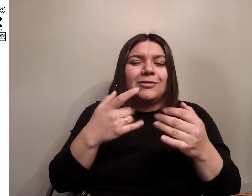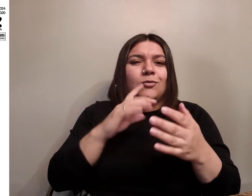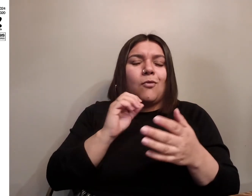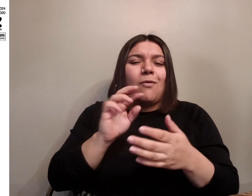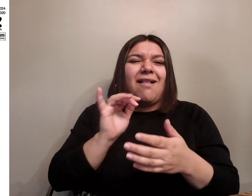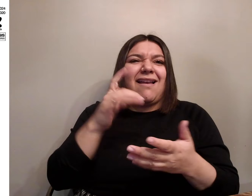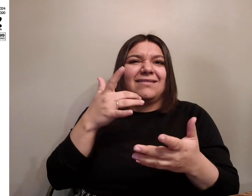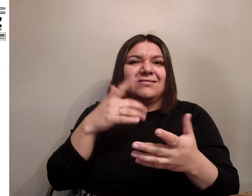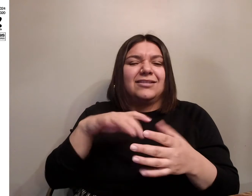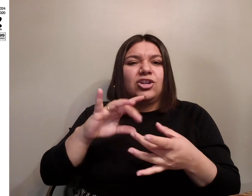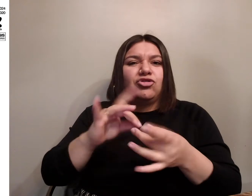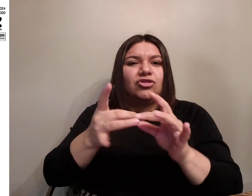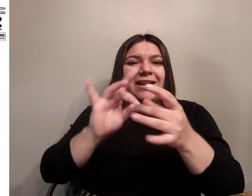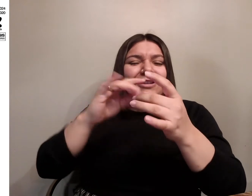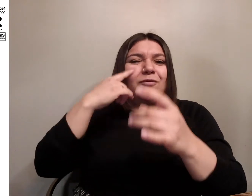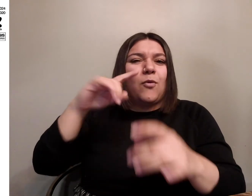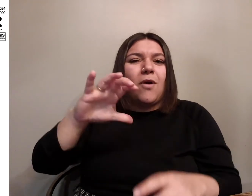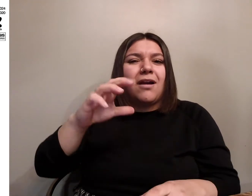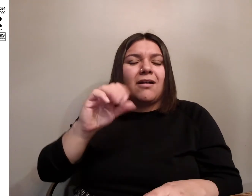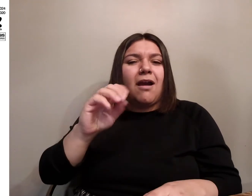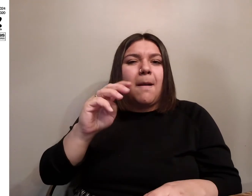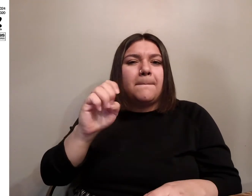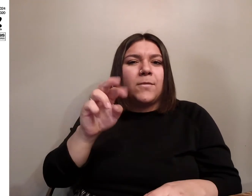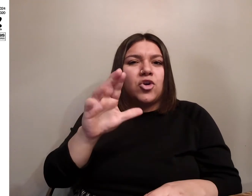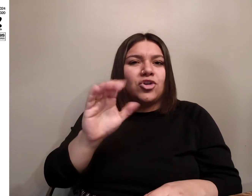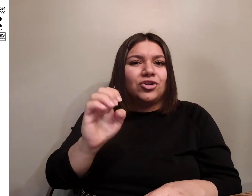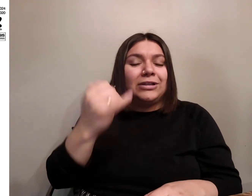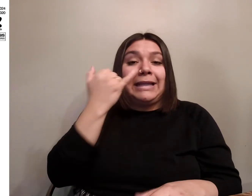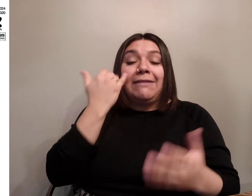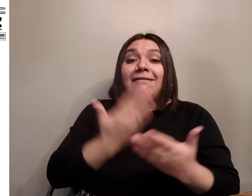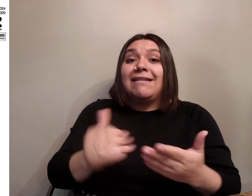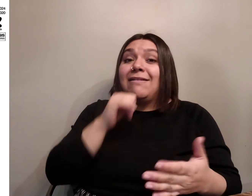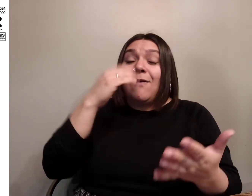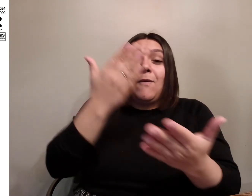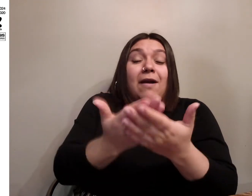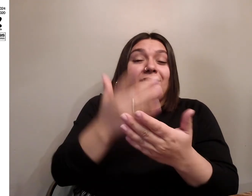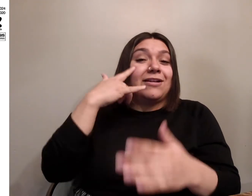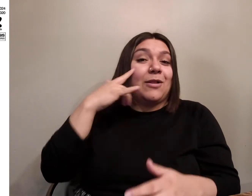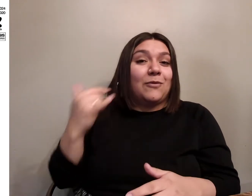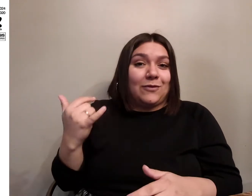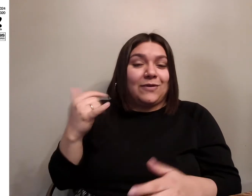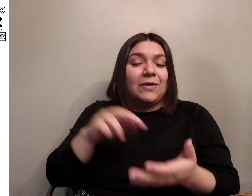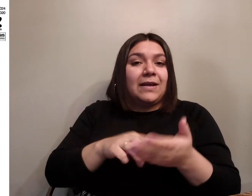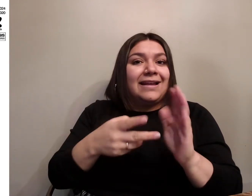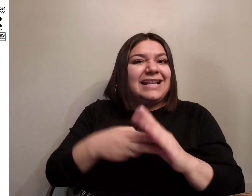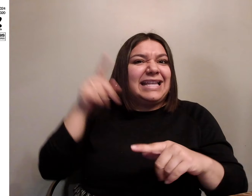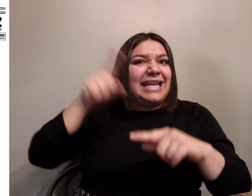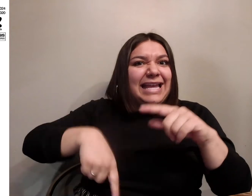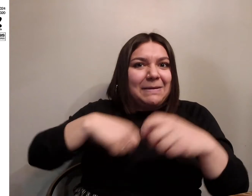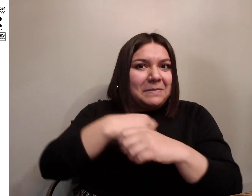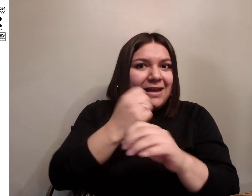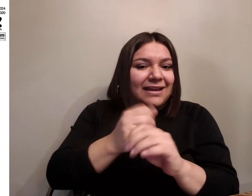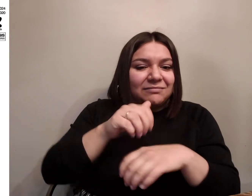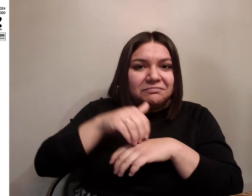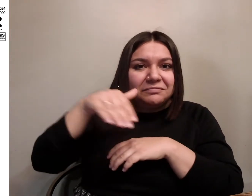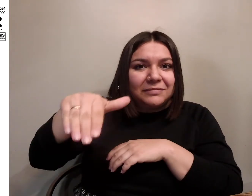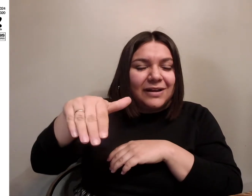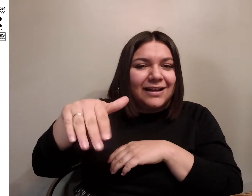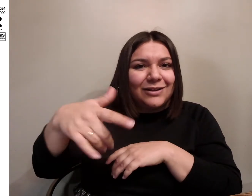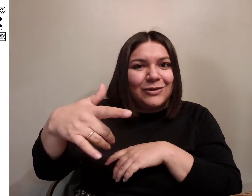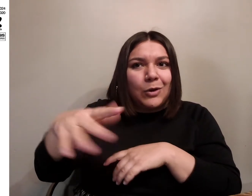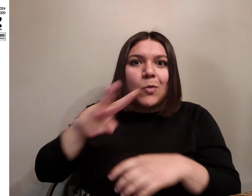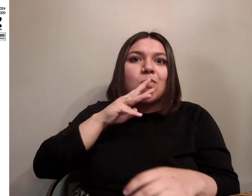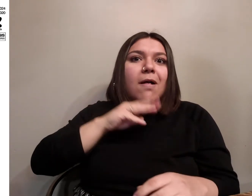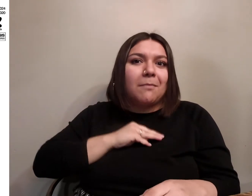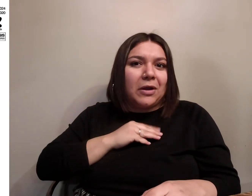lines of sort of chains of commerce, so that if things don't arrive at the ports in California,